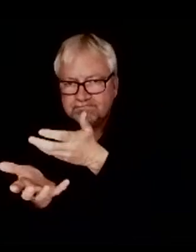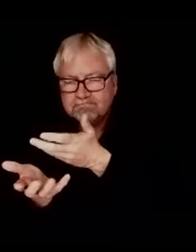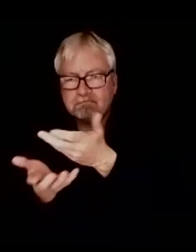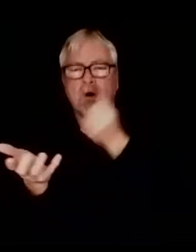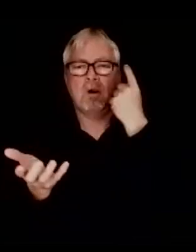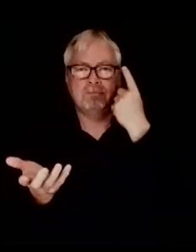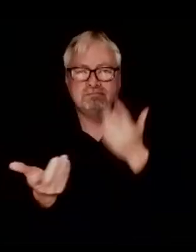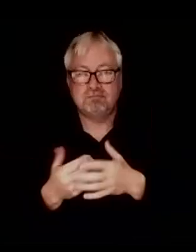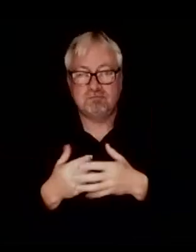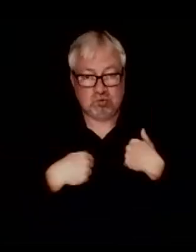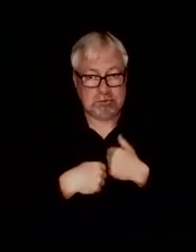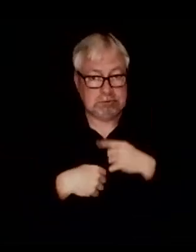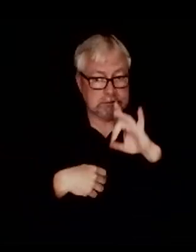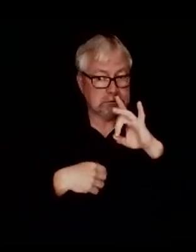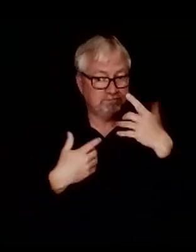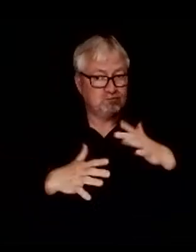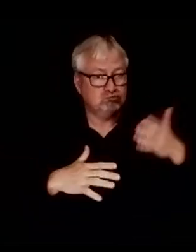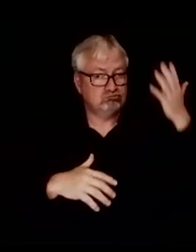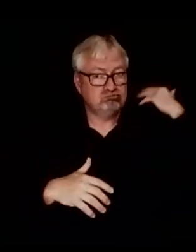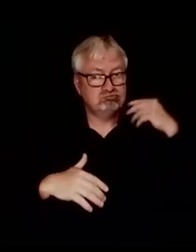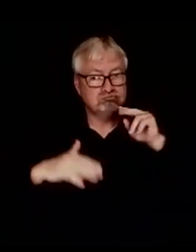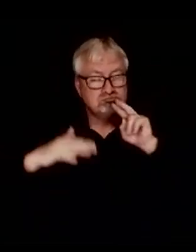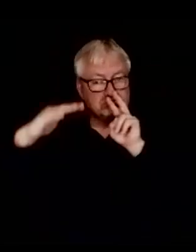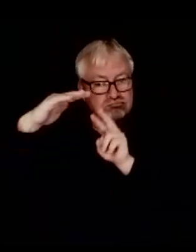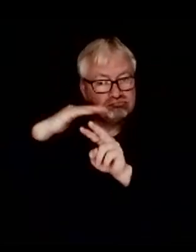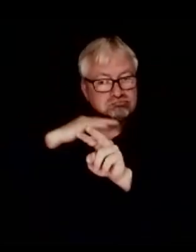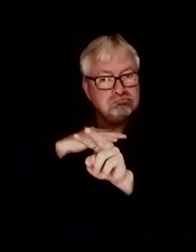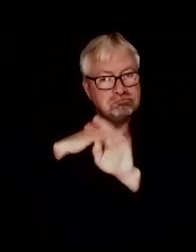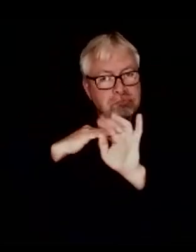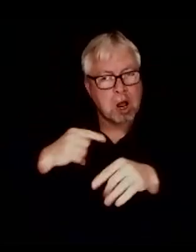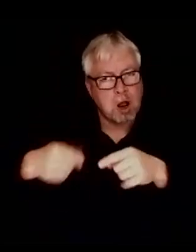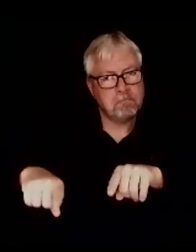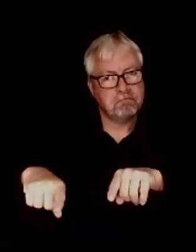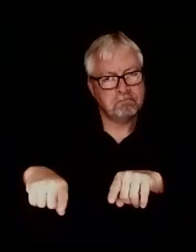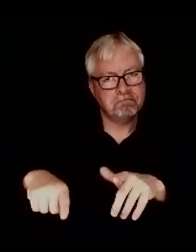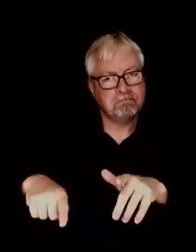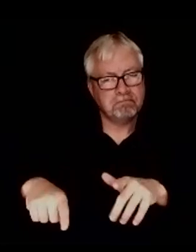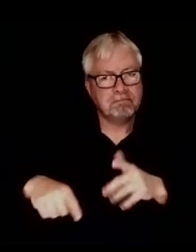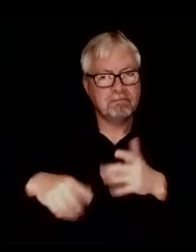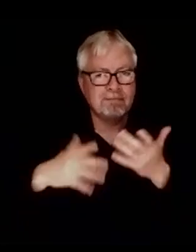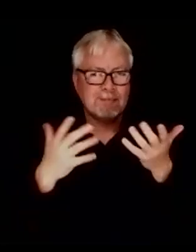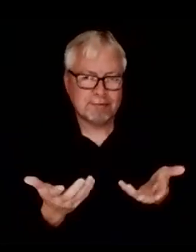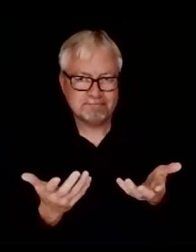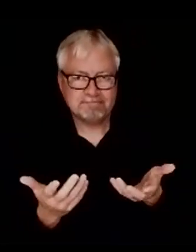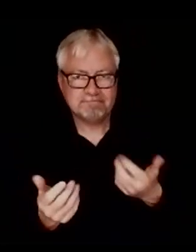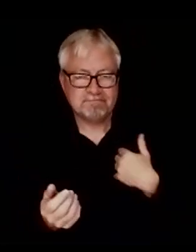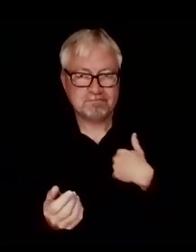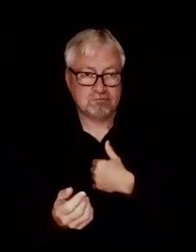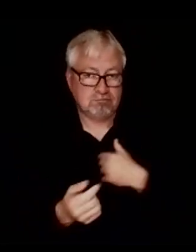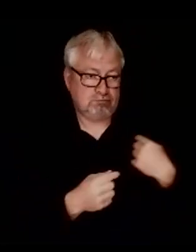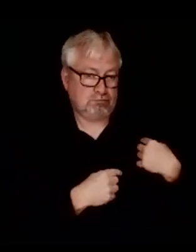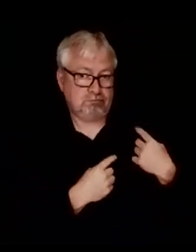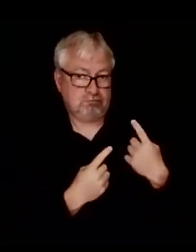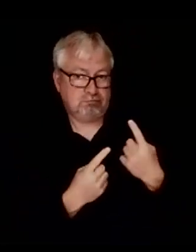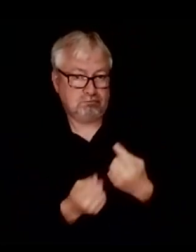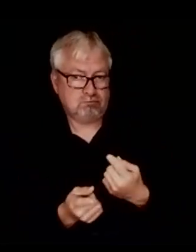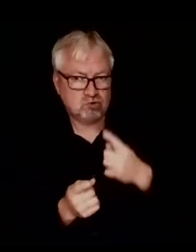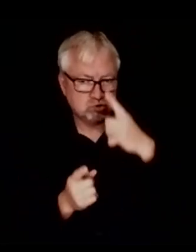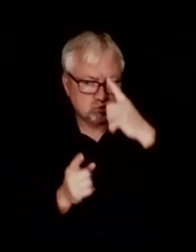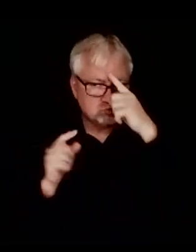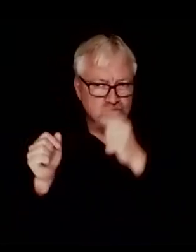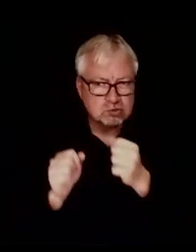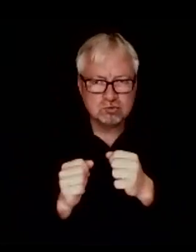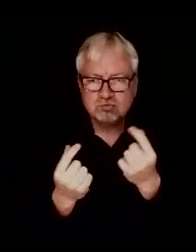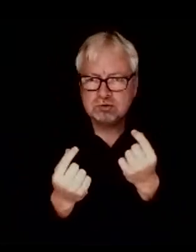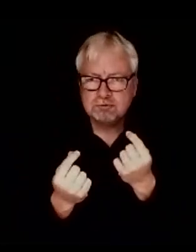I think the various, the variety of strategies that we're using to work with employers, to